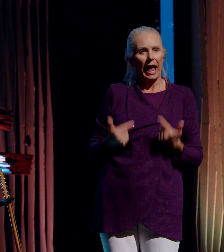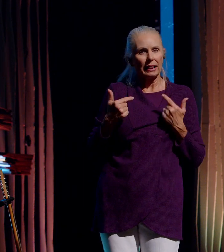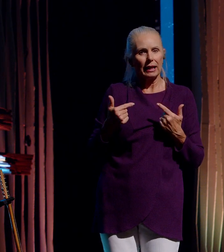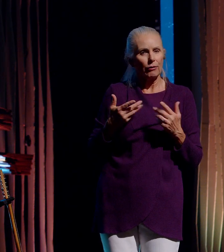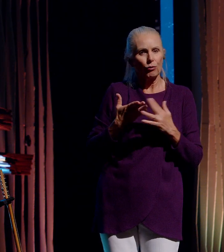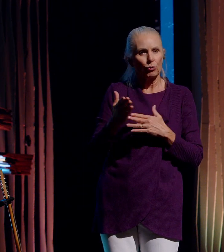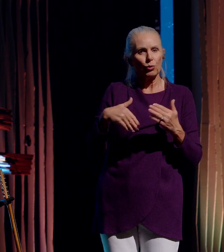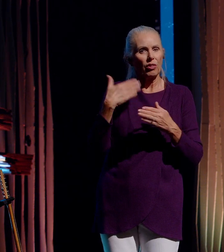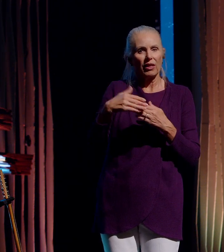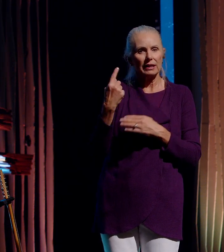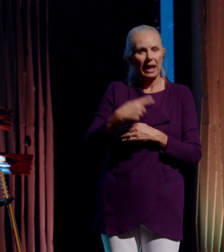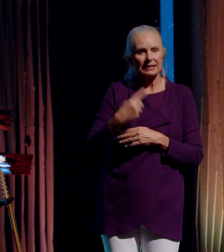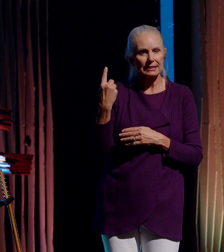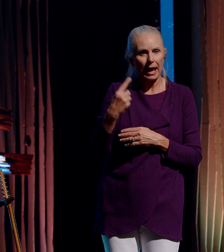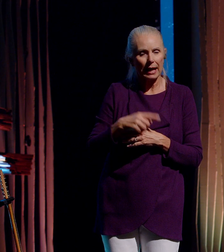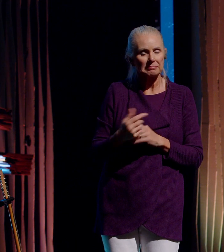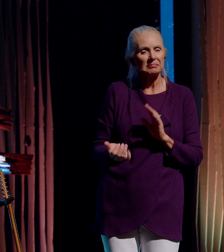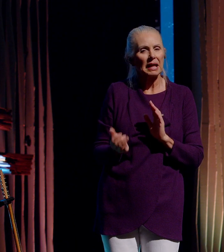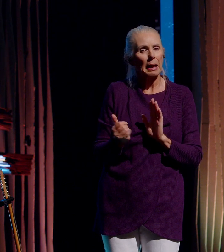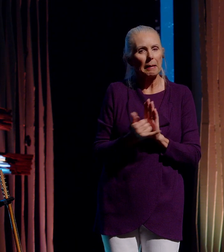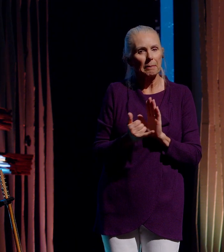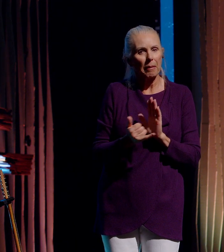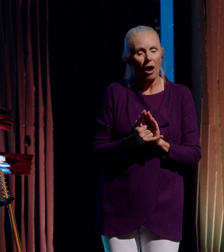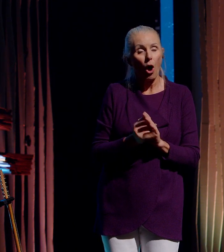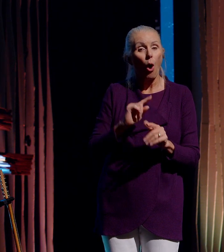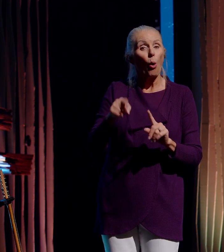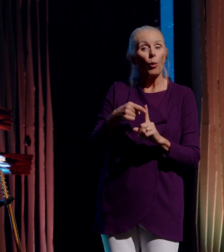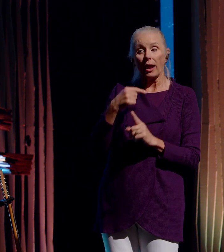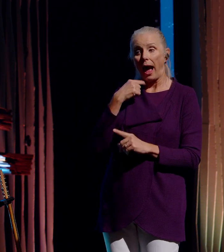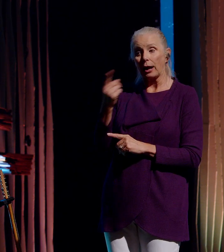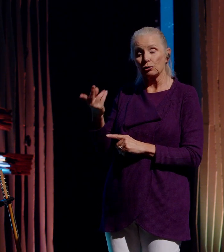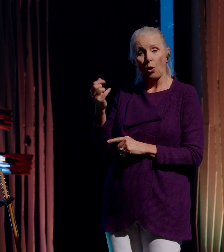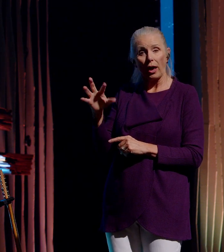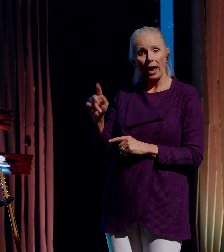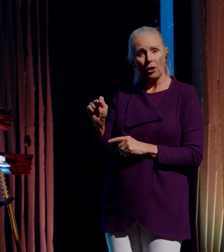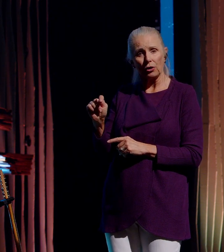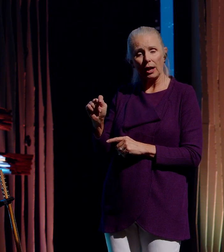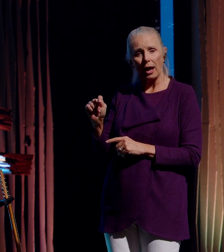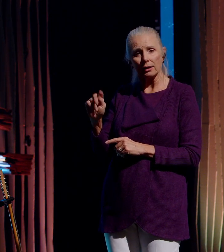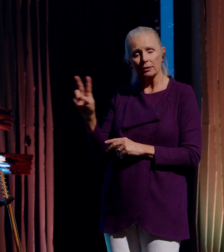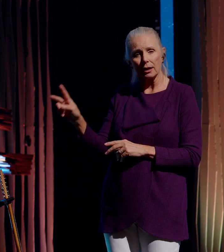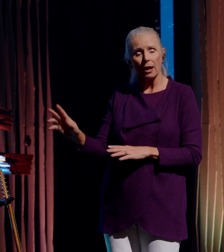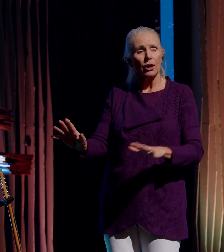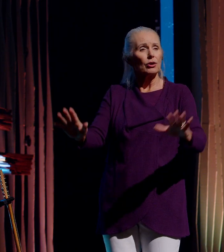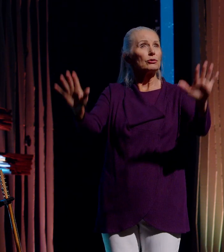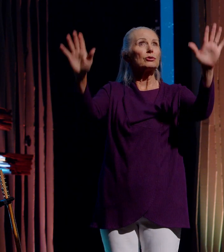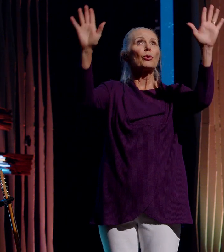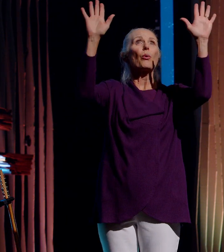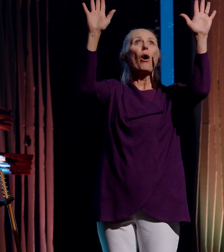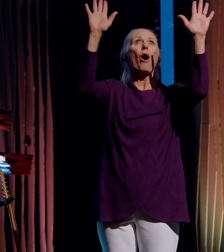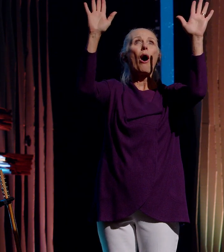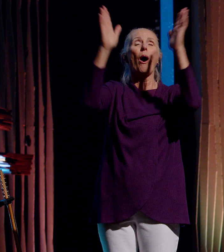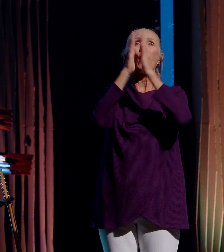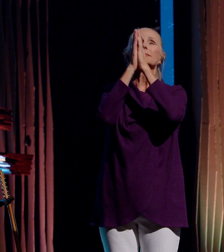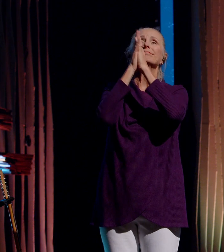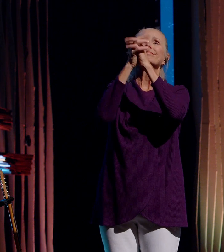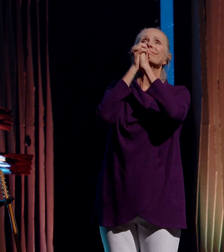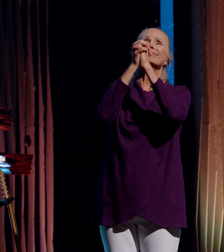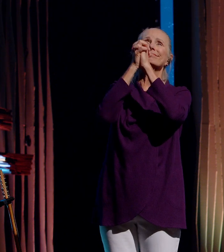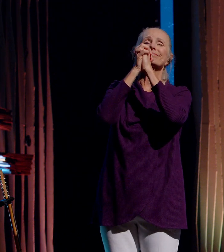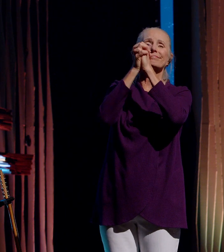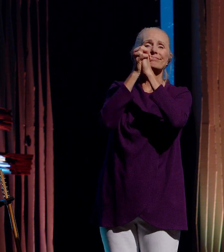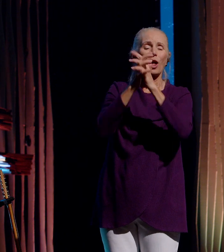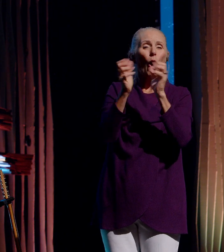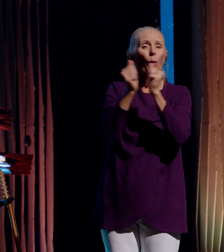next day. When I told Harriet that what the doctor had said, she raised both hands, clasping them with eagerness, and with